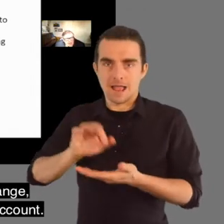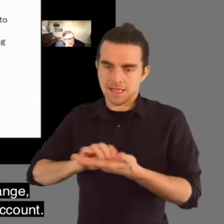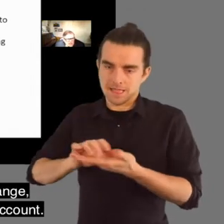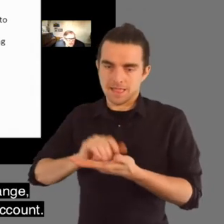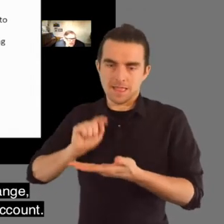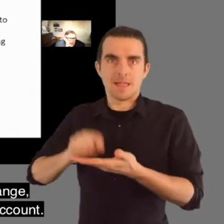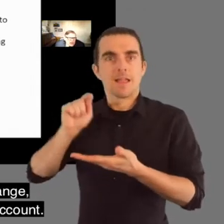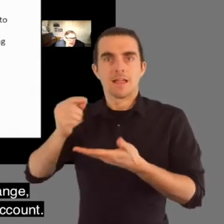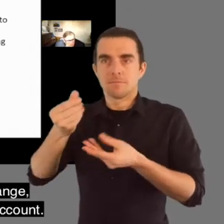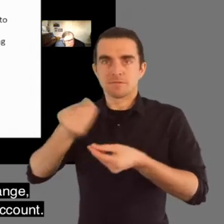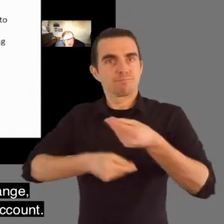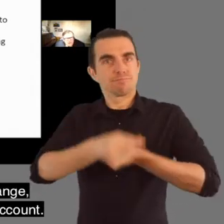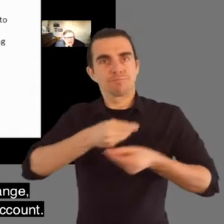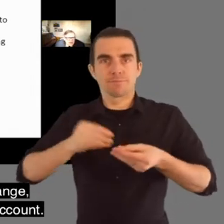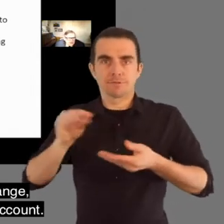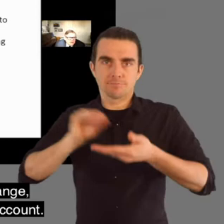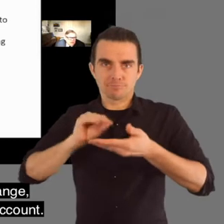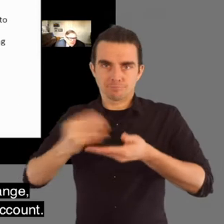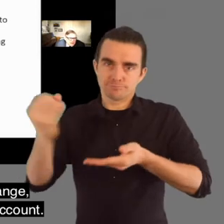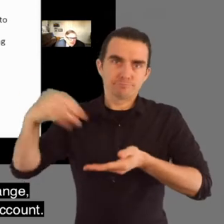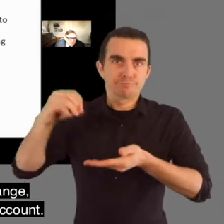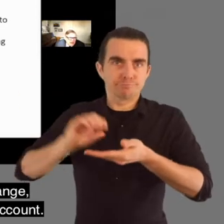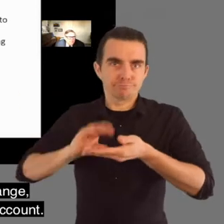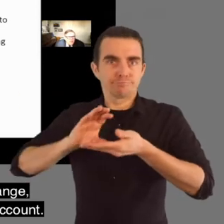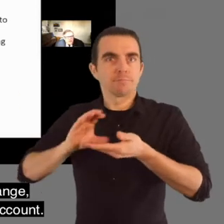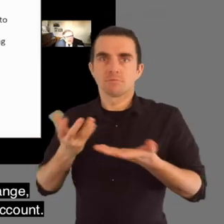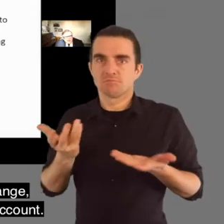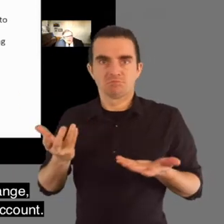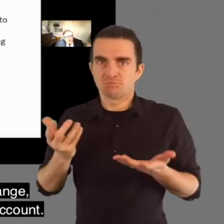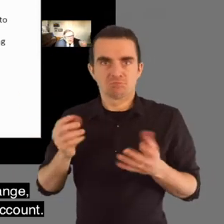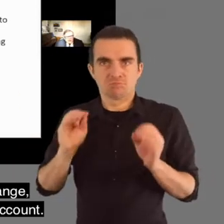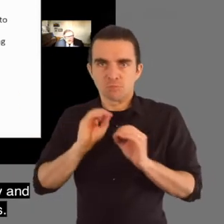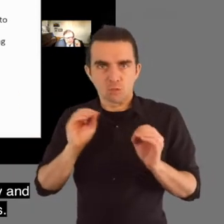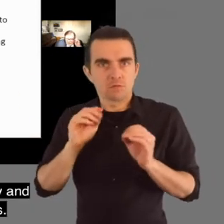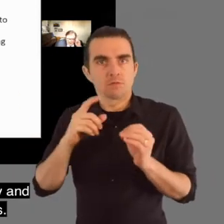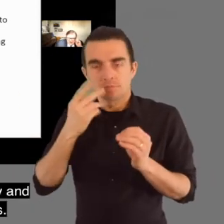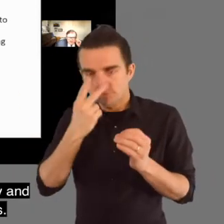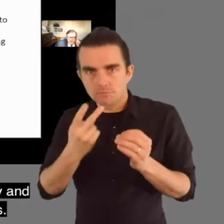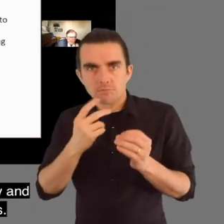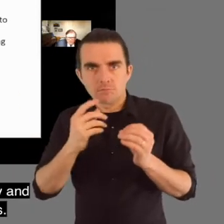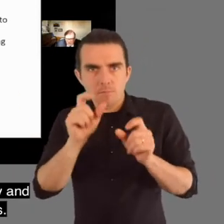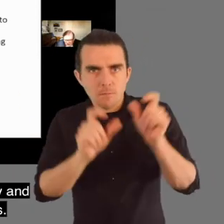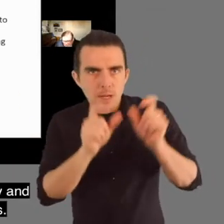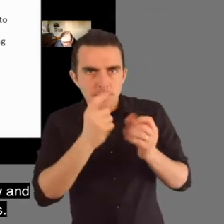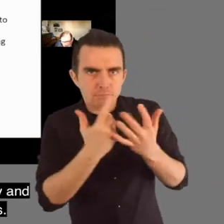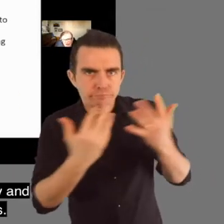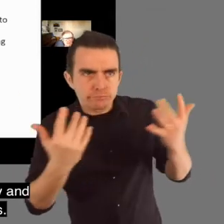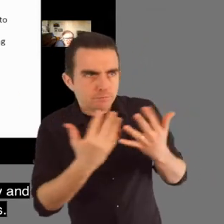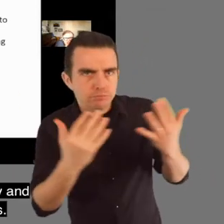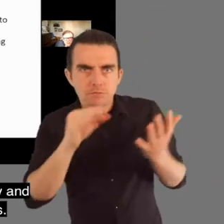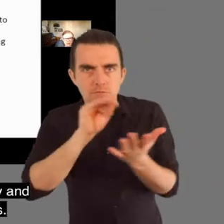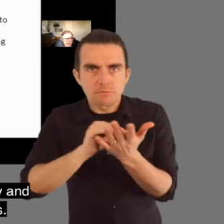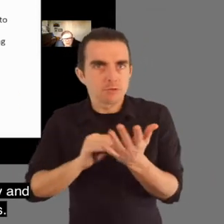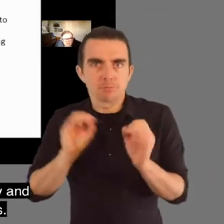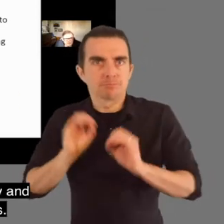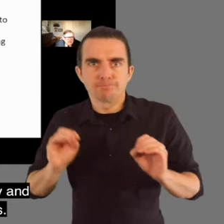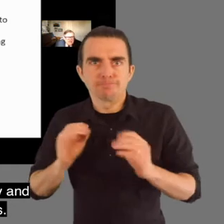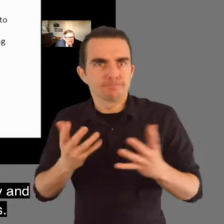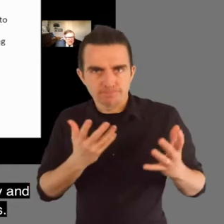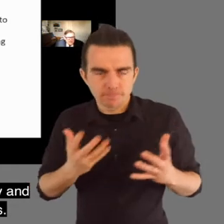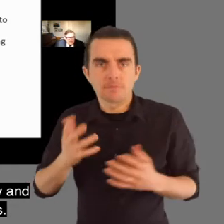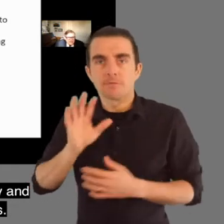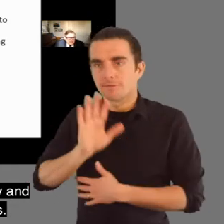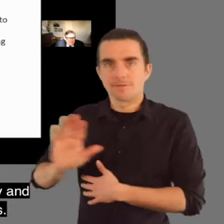account. That has to change. Everyone is entitled to a bank account. Disaggregate data on poverty and hunger by